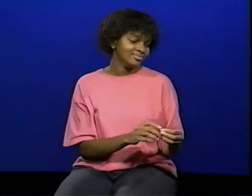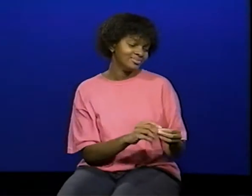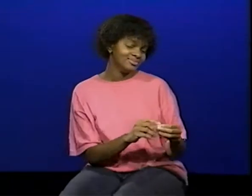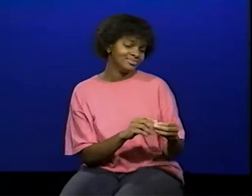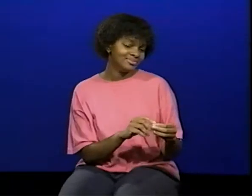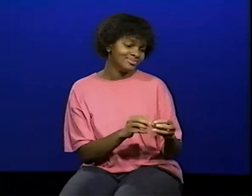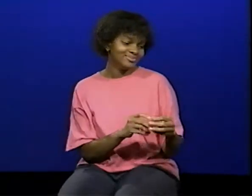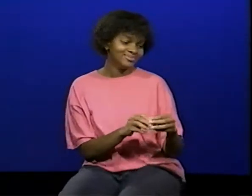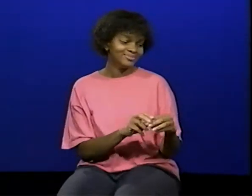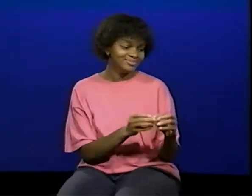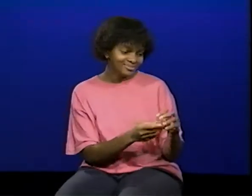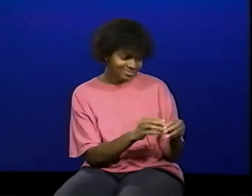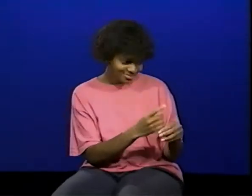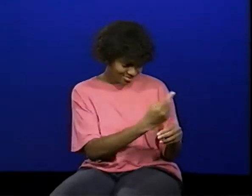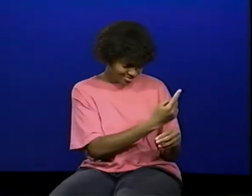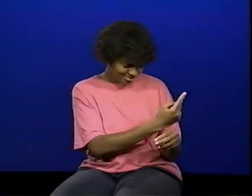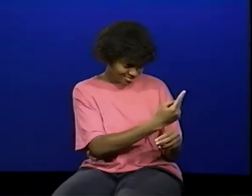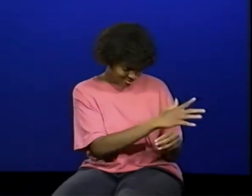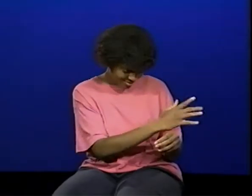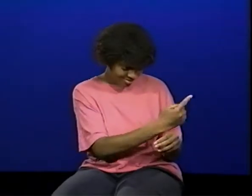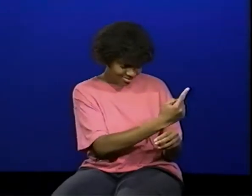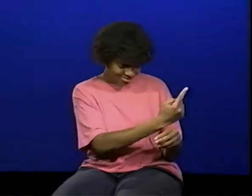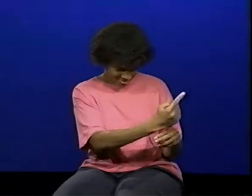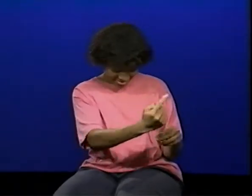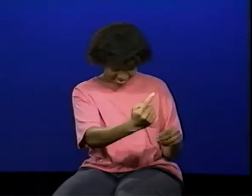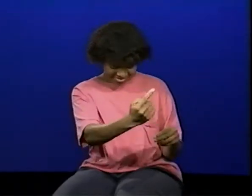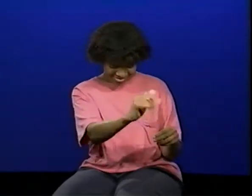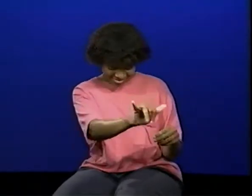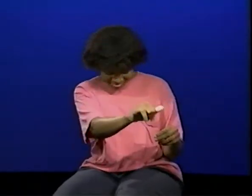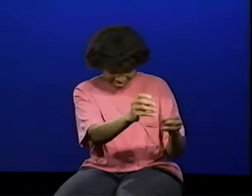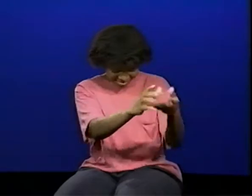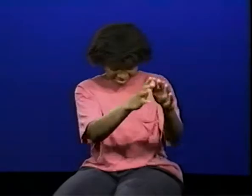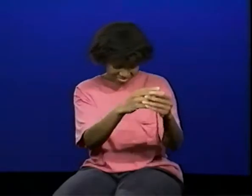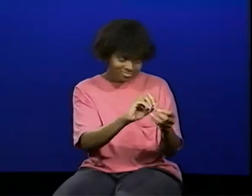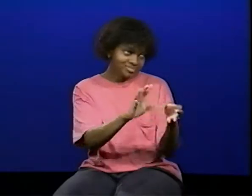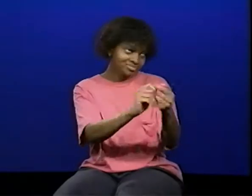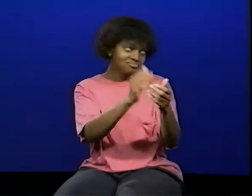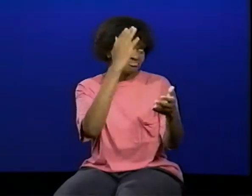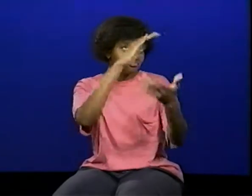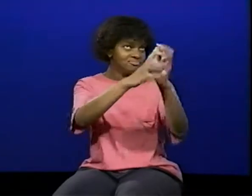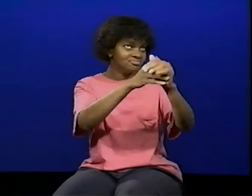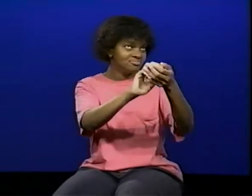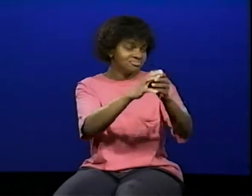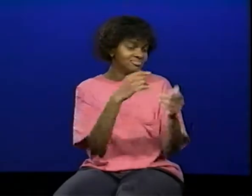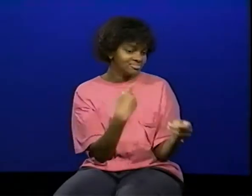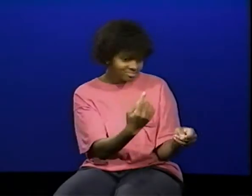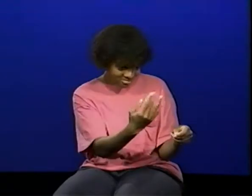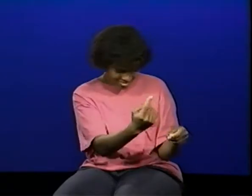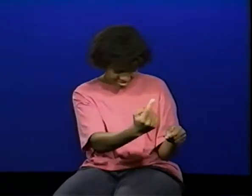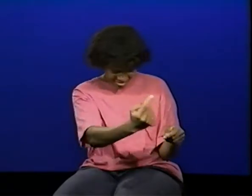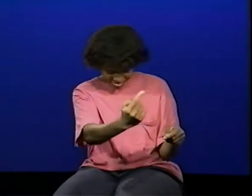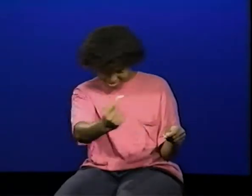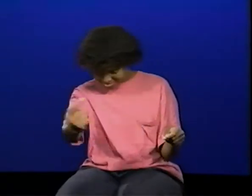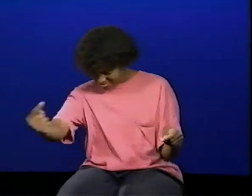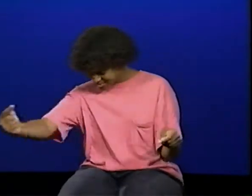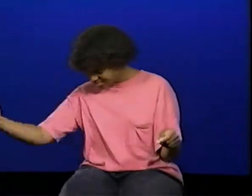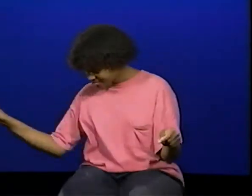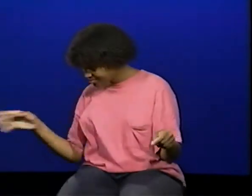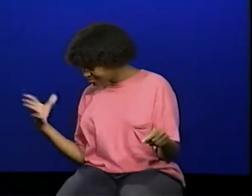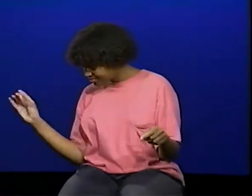still crumpling the paper, trying to make noise and wiggling around and so forth. Well, the woman came out of the bathroom and washed her hands and kind of played in her hair a little bit,